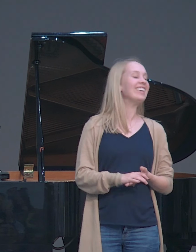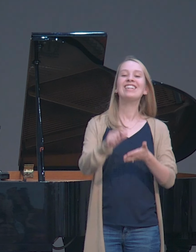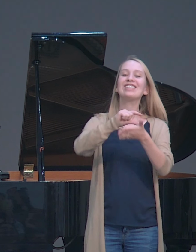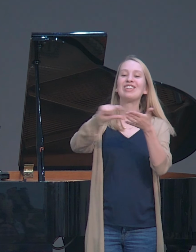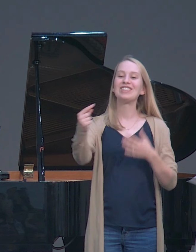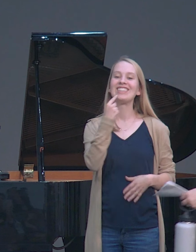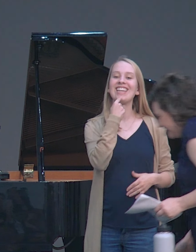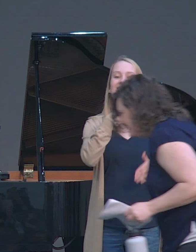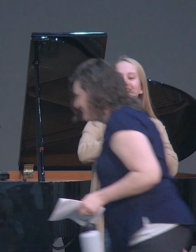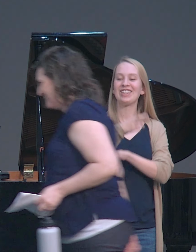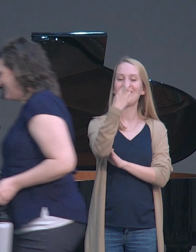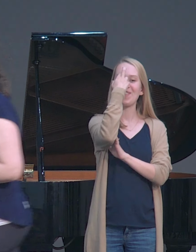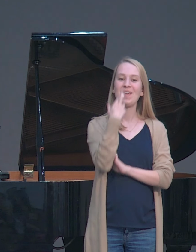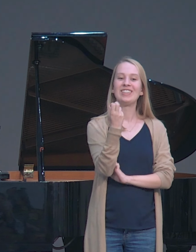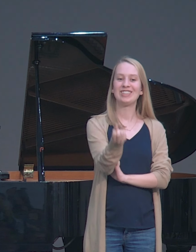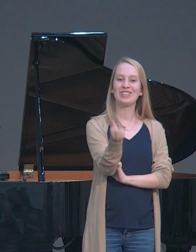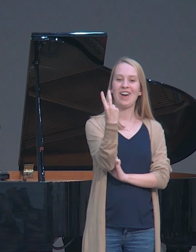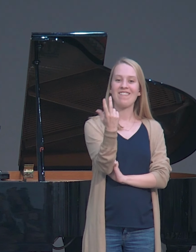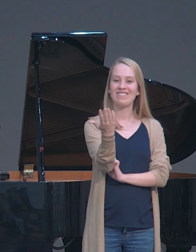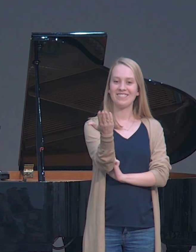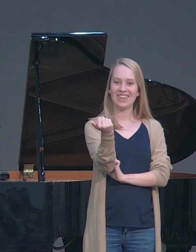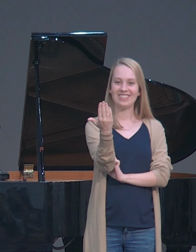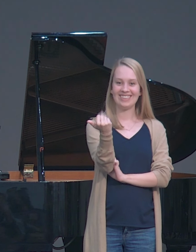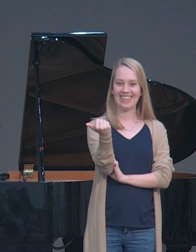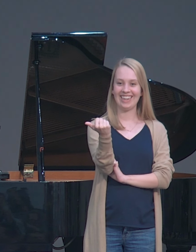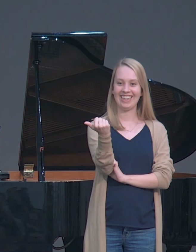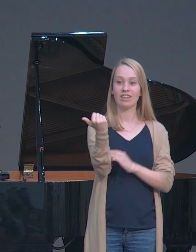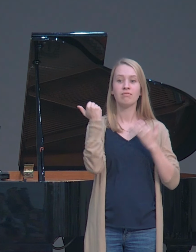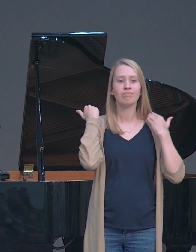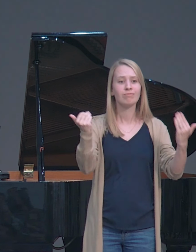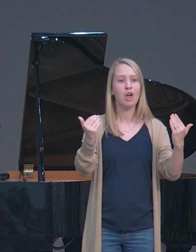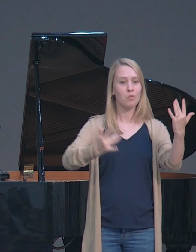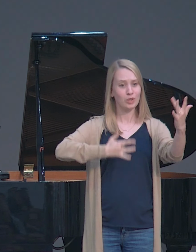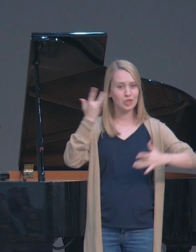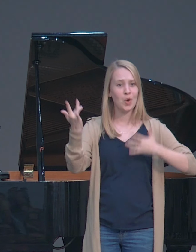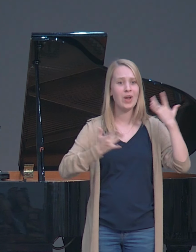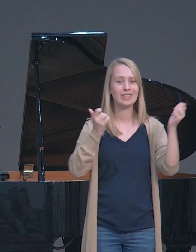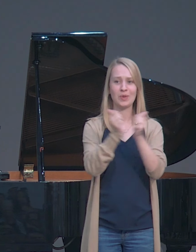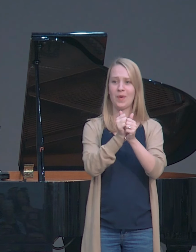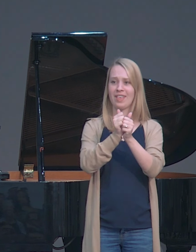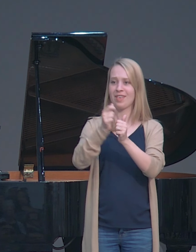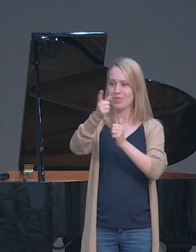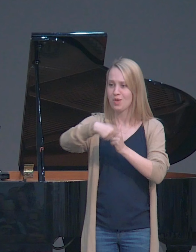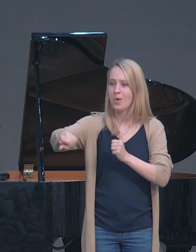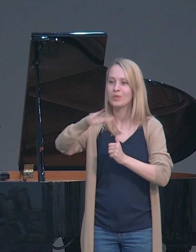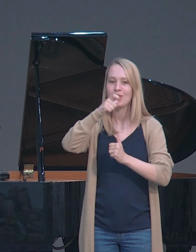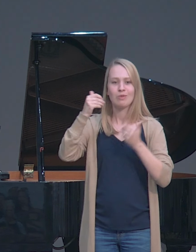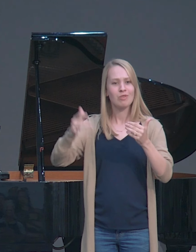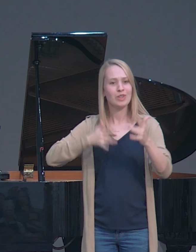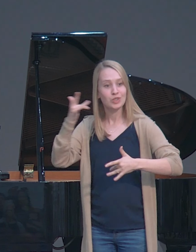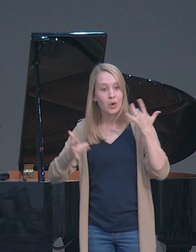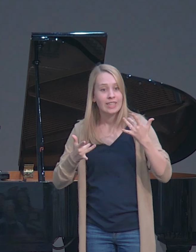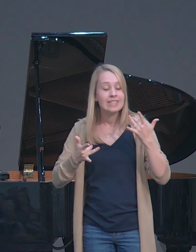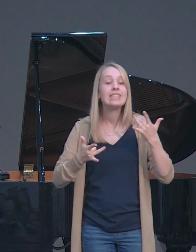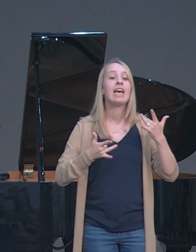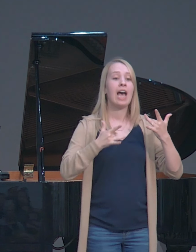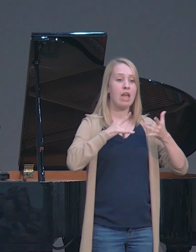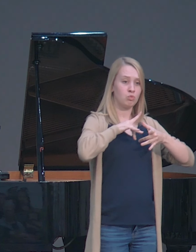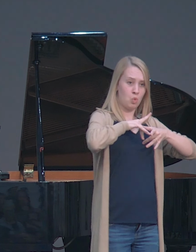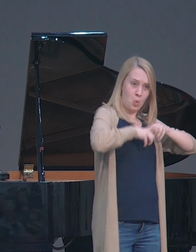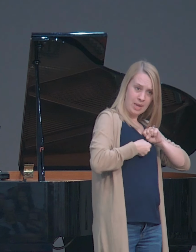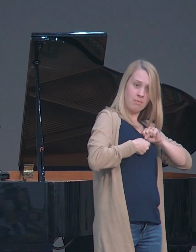Scripture says in Romans 12, 15, rejoice with those who rejoice and weep with